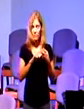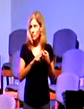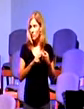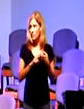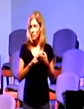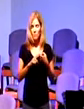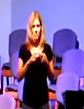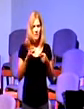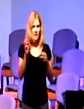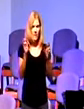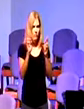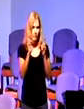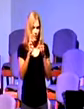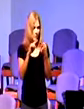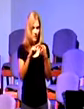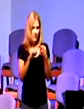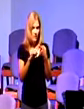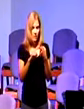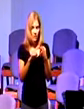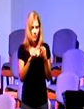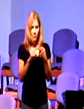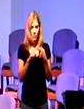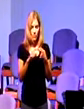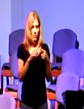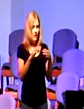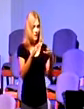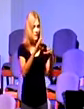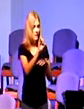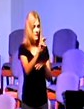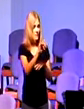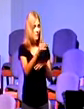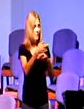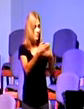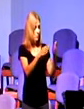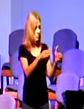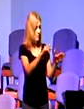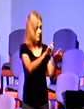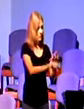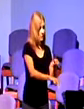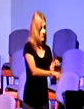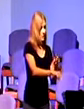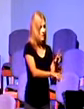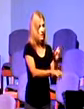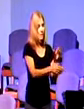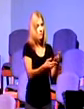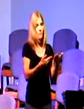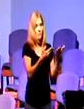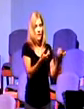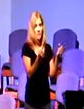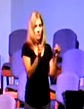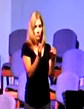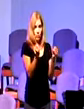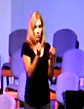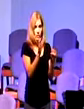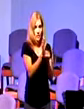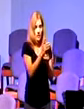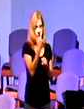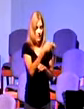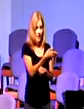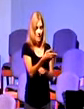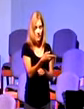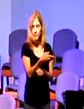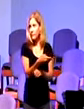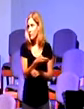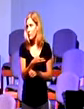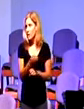as a fridge. We had a cement room that was lower in the ground, and that was supposed to provide the cold that we needed for the items.